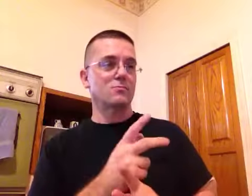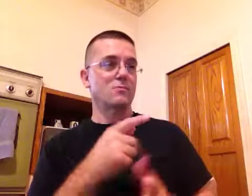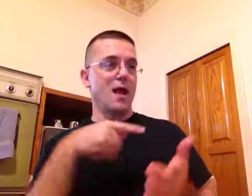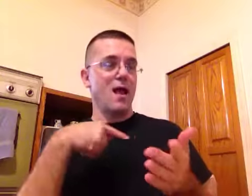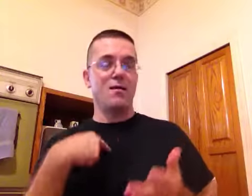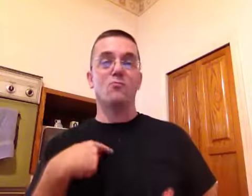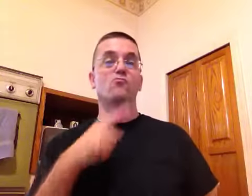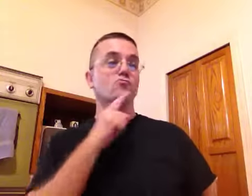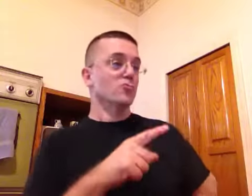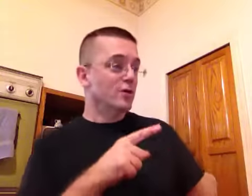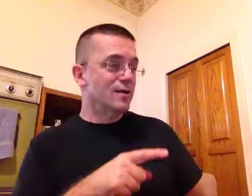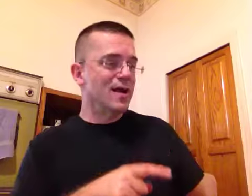no common sense, yeah. Exactly.